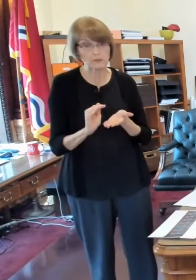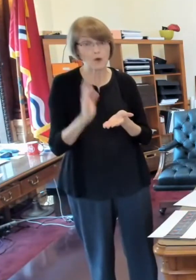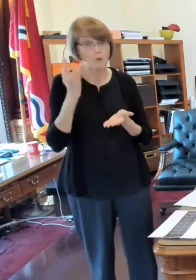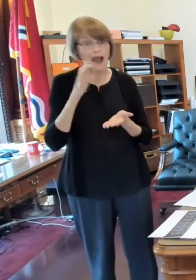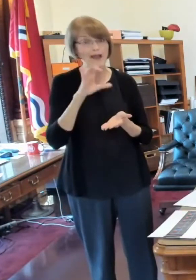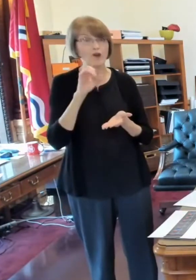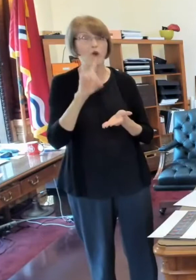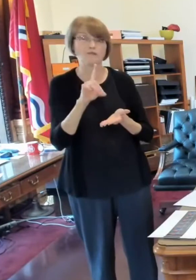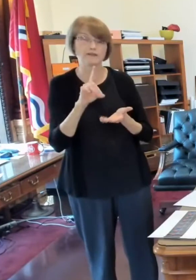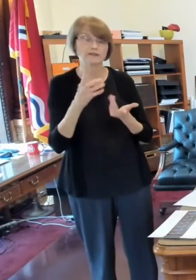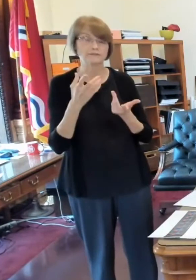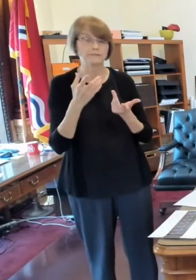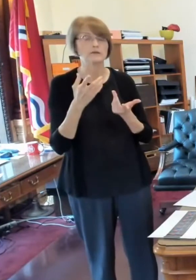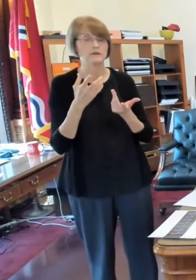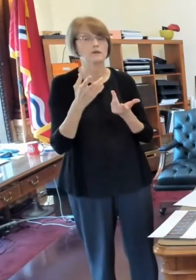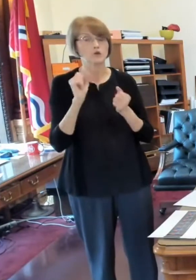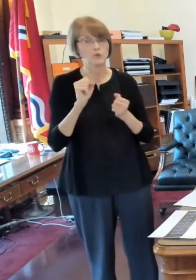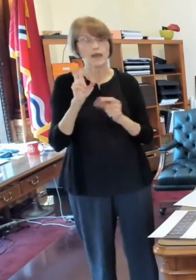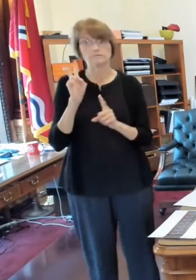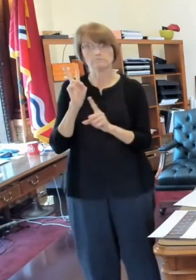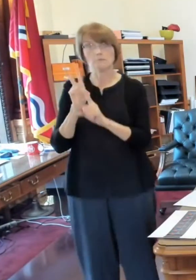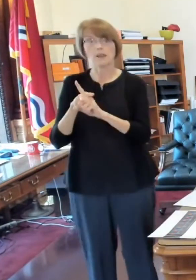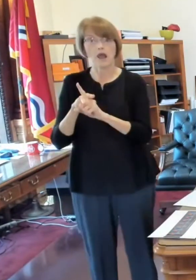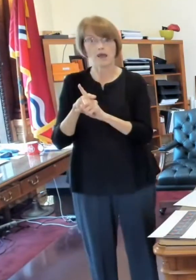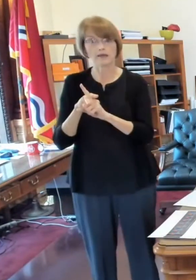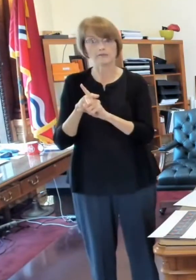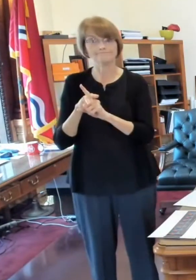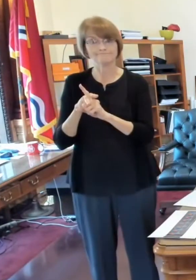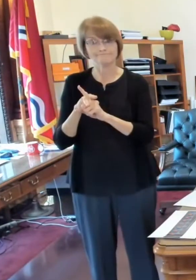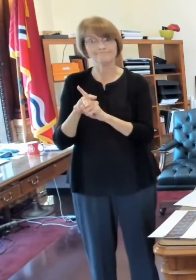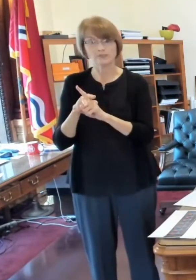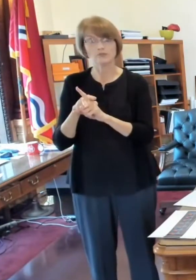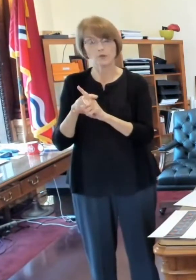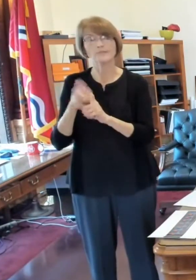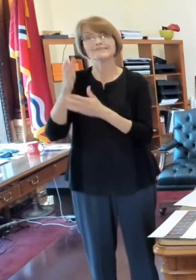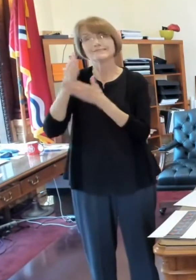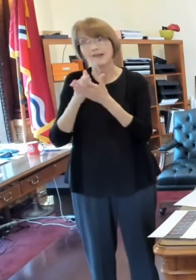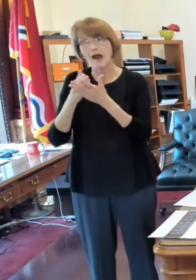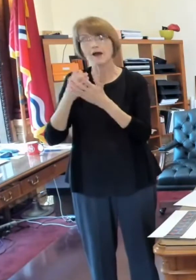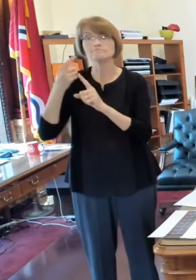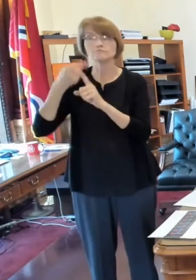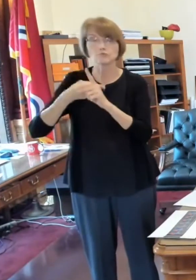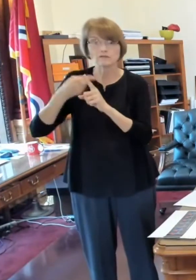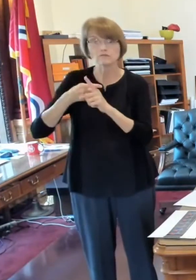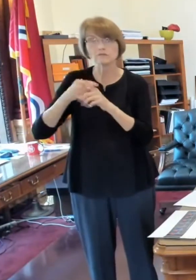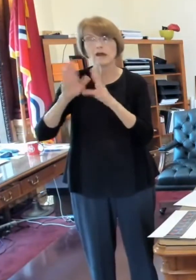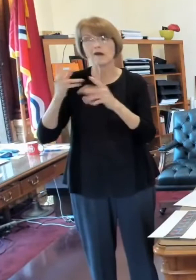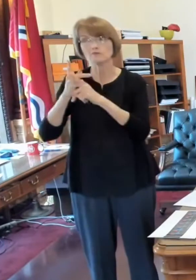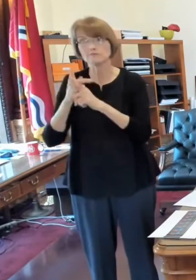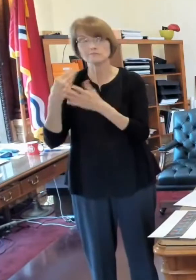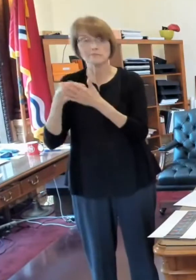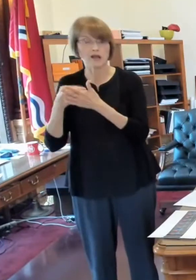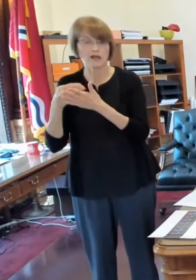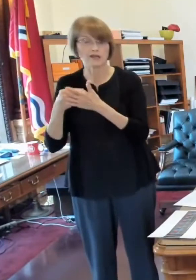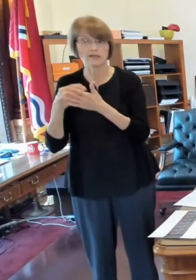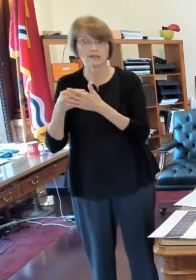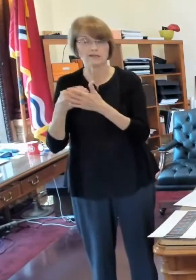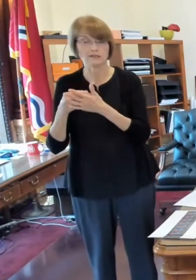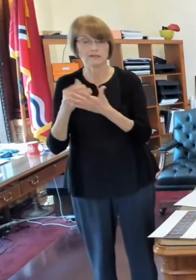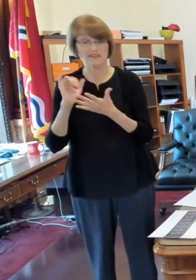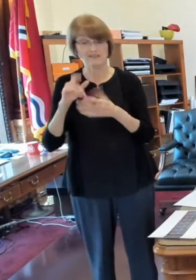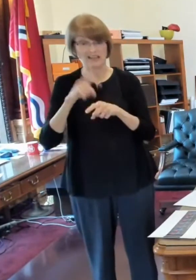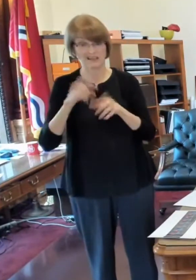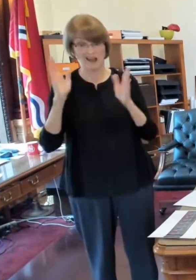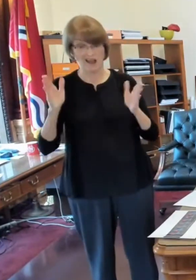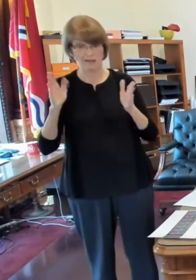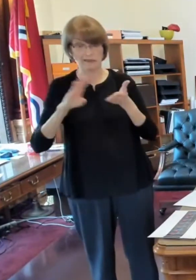then you are likely eligible to receive some rental assistance for that time period when you were laid off.